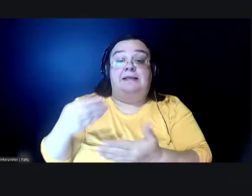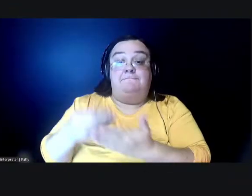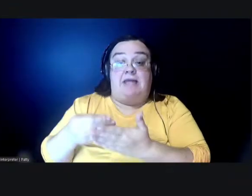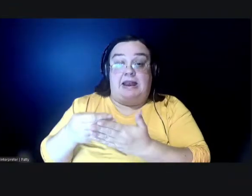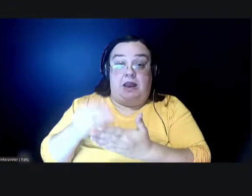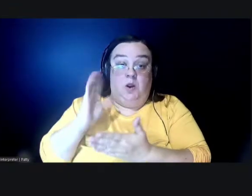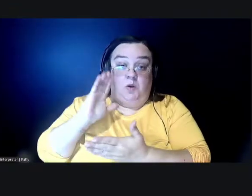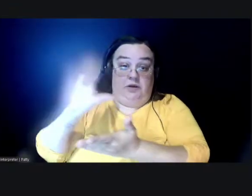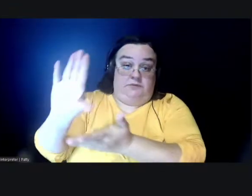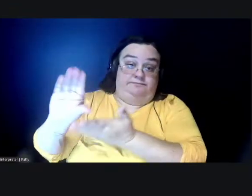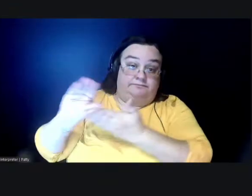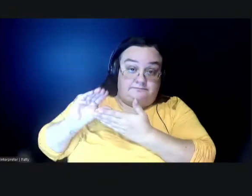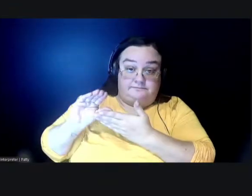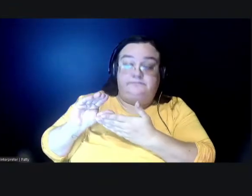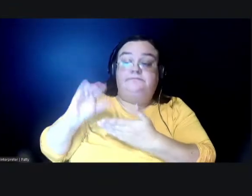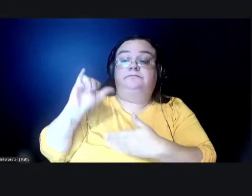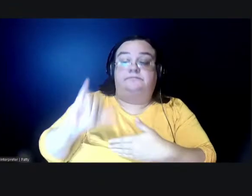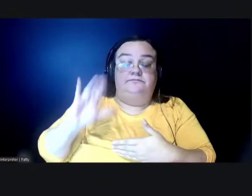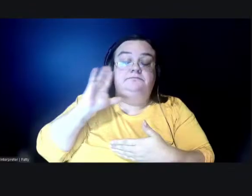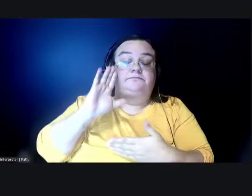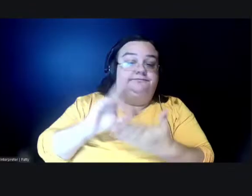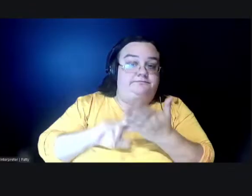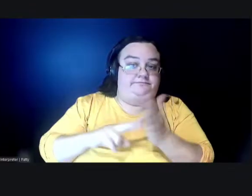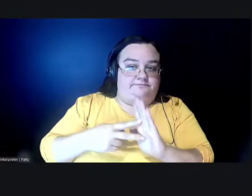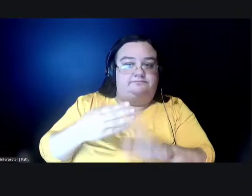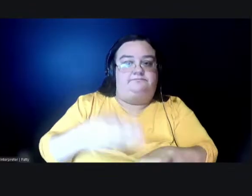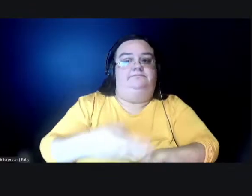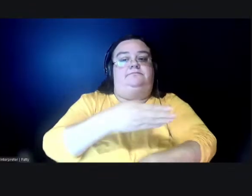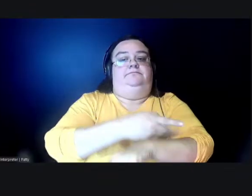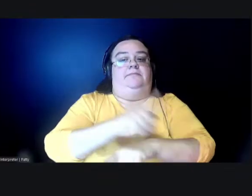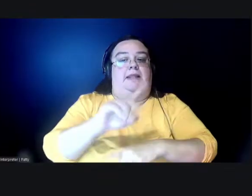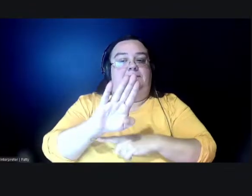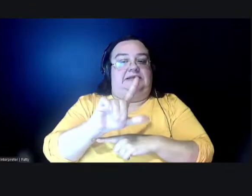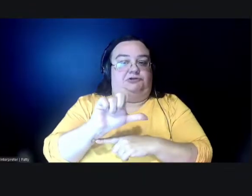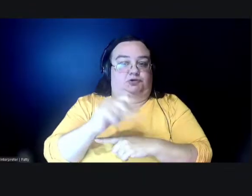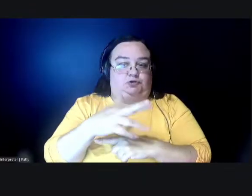receiving will be for the enhancement of the bleachers.